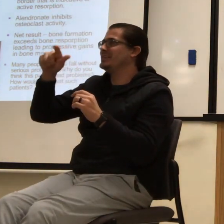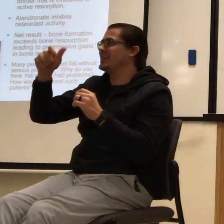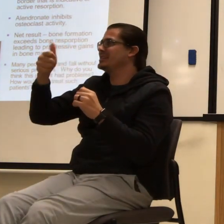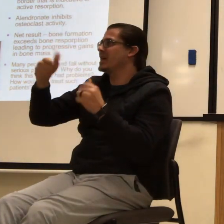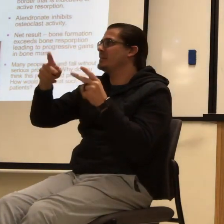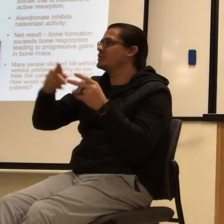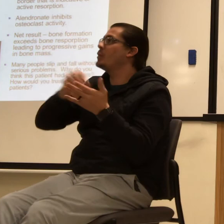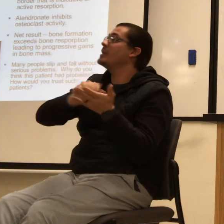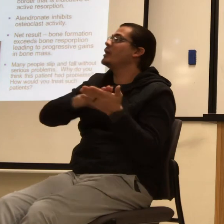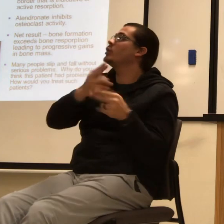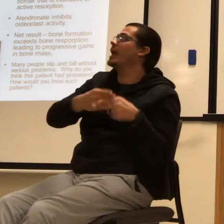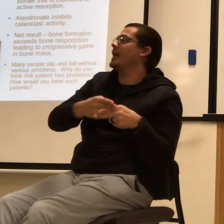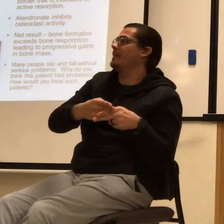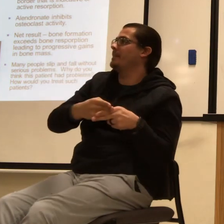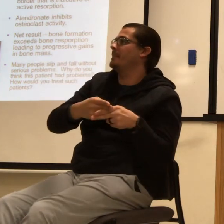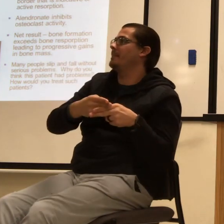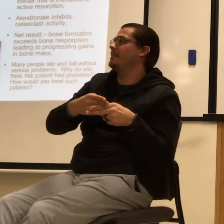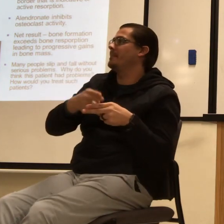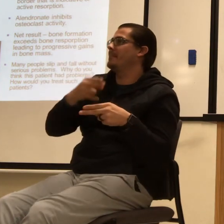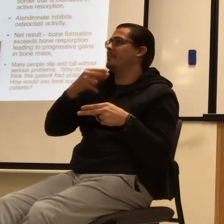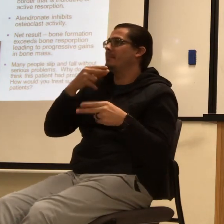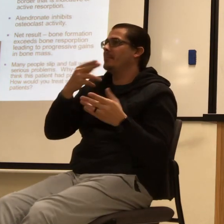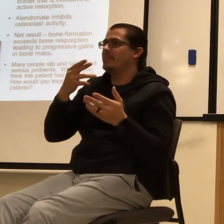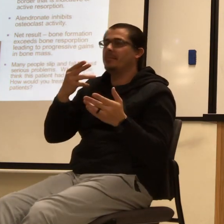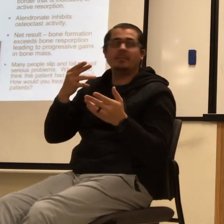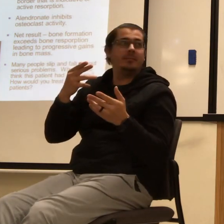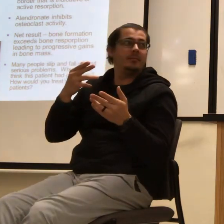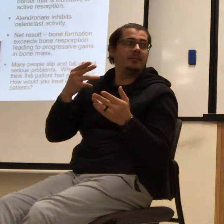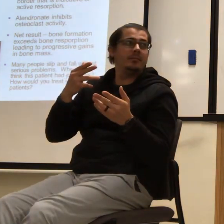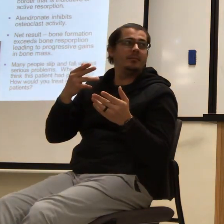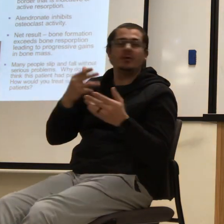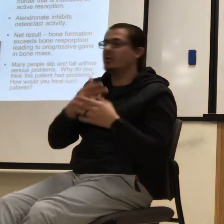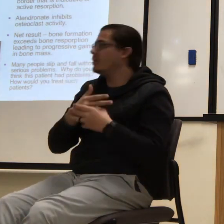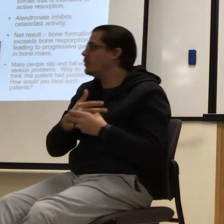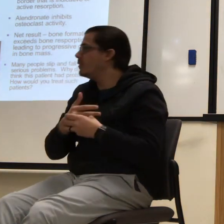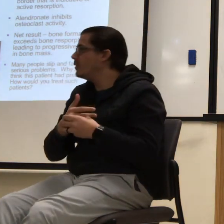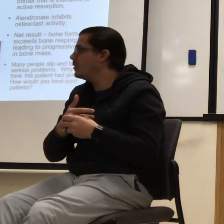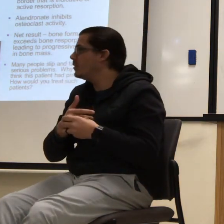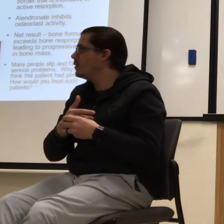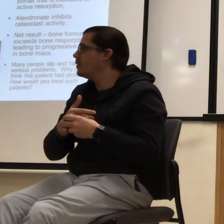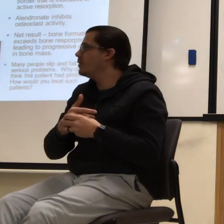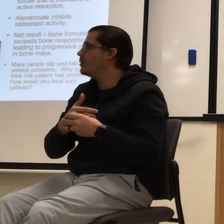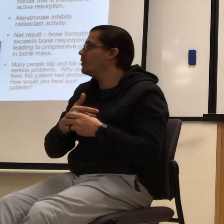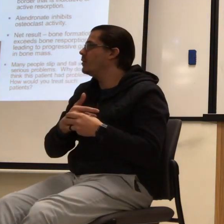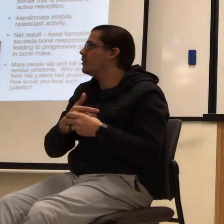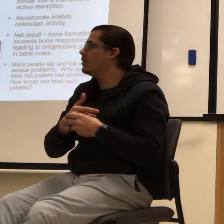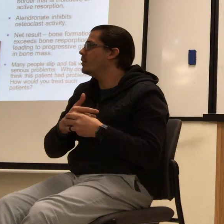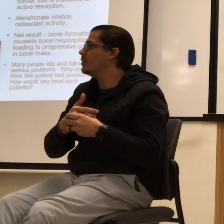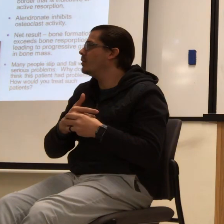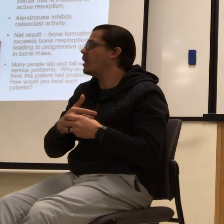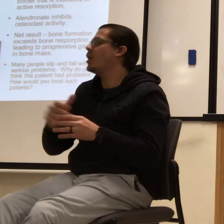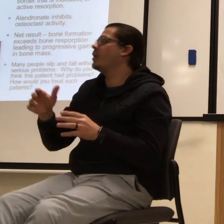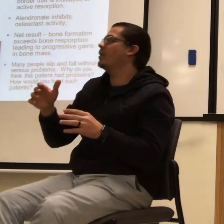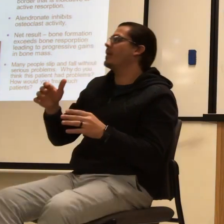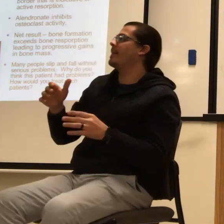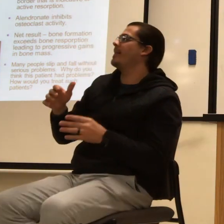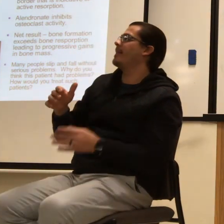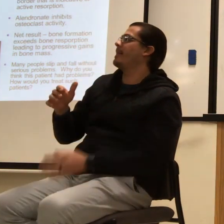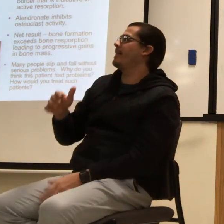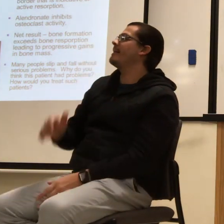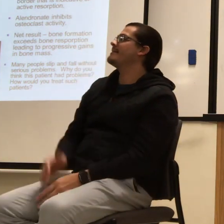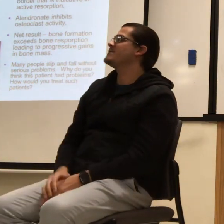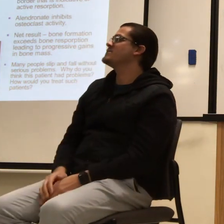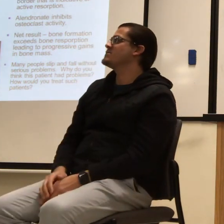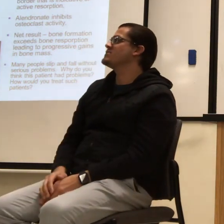So if you can put your name here. Okay, I'm not talking about lecture exam 2. Oh, okay, I got you. Yeah, so I'm going to clarify. And